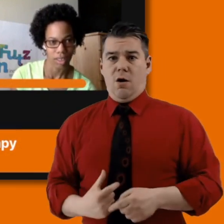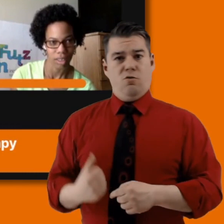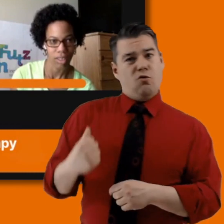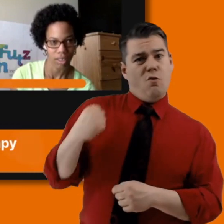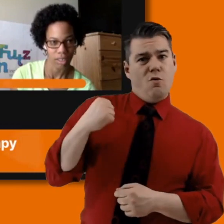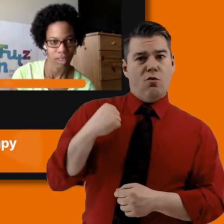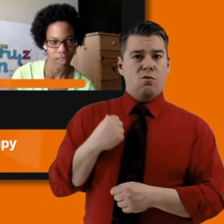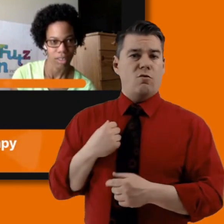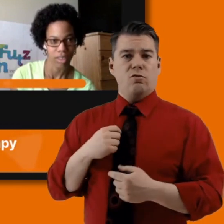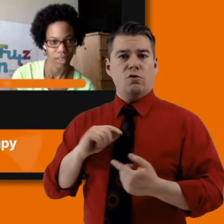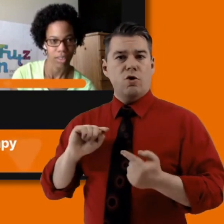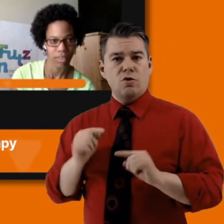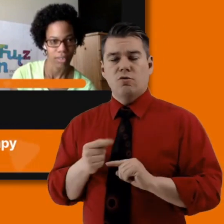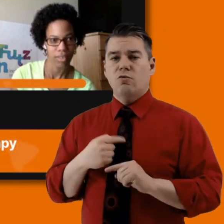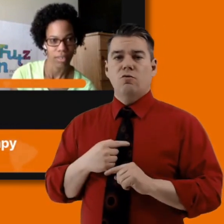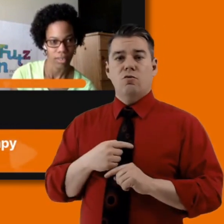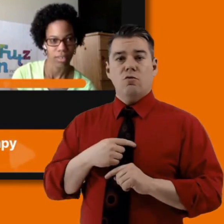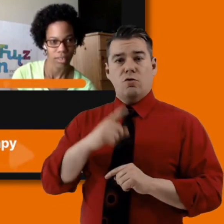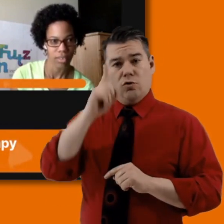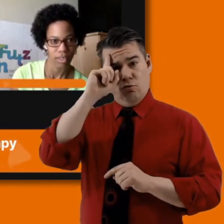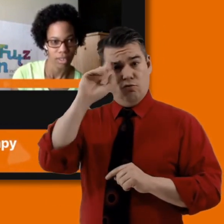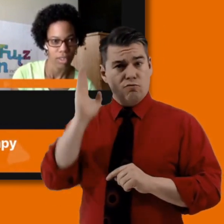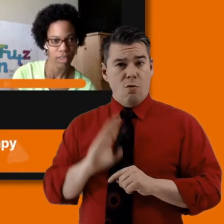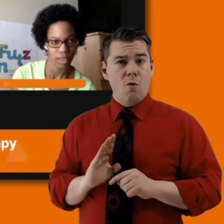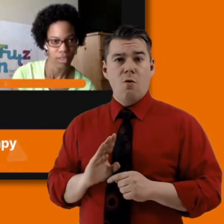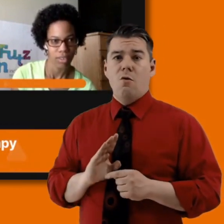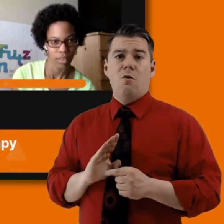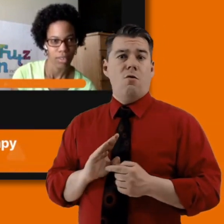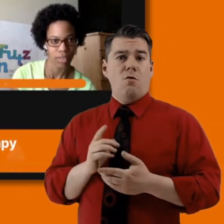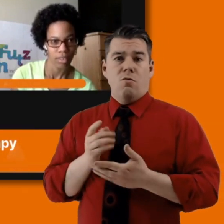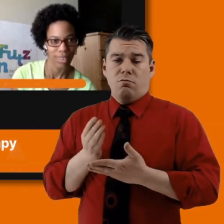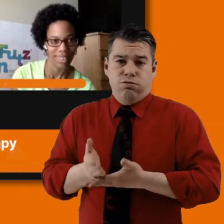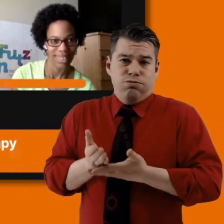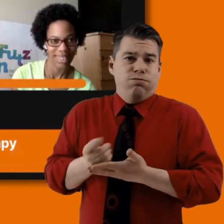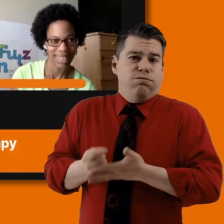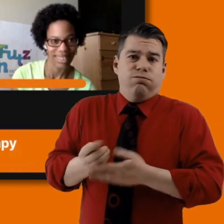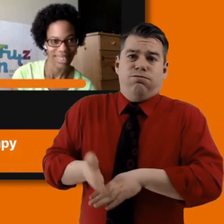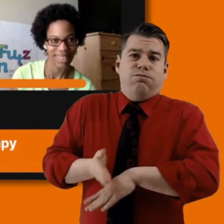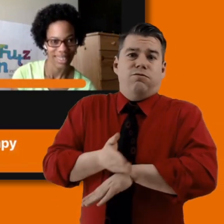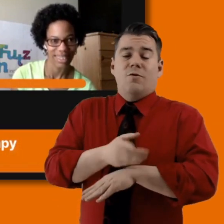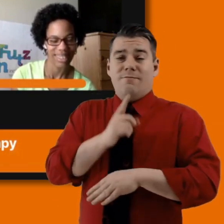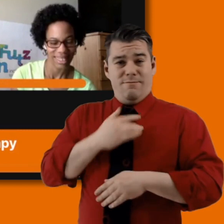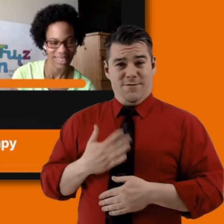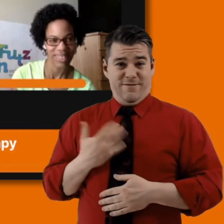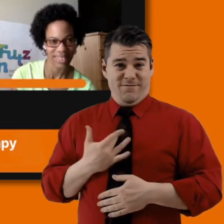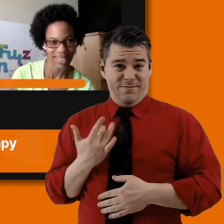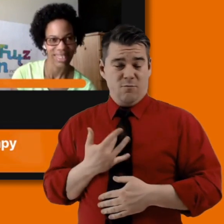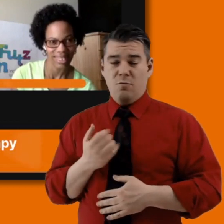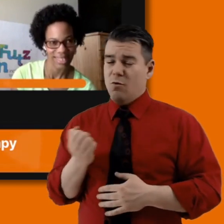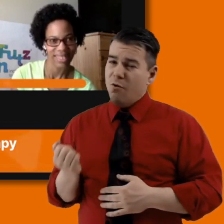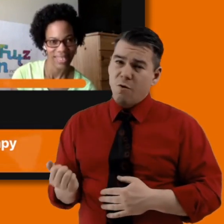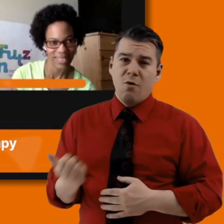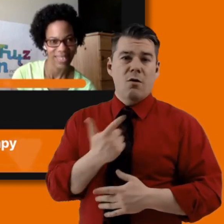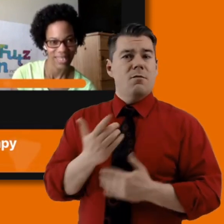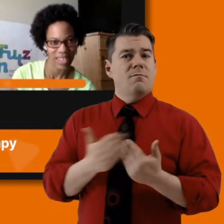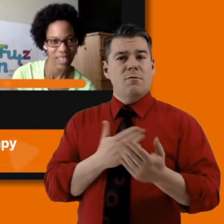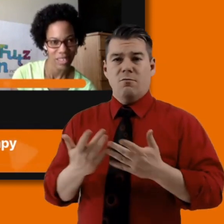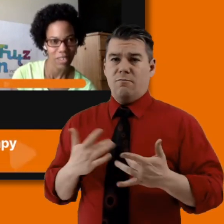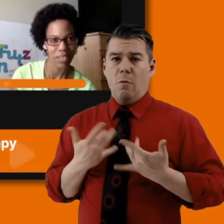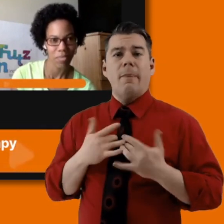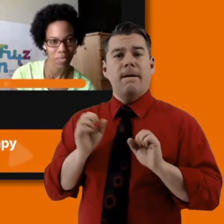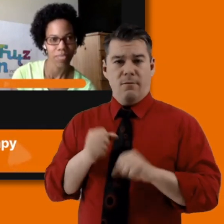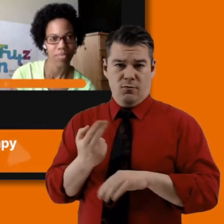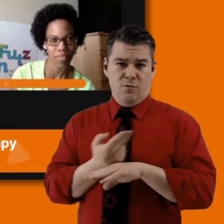stroke rehabilitation. There are, my feeling is that everyone, no matter what's going on, could use a